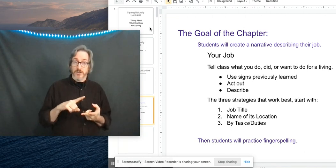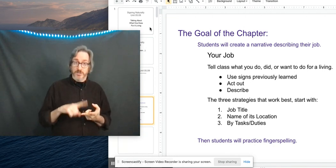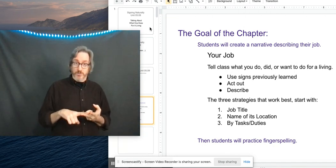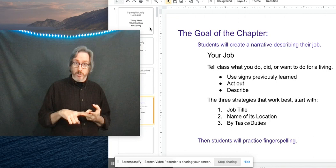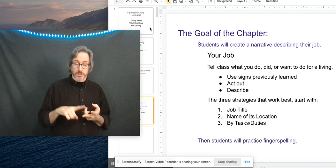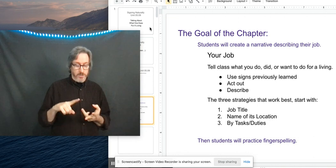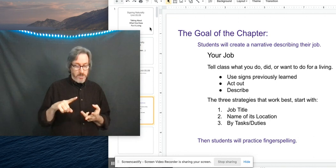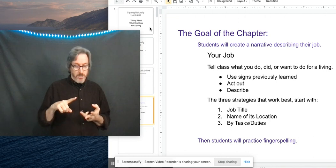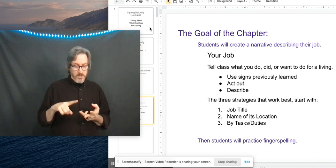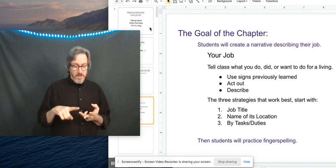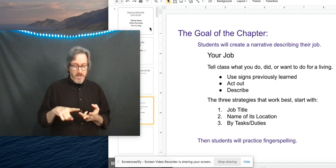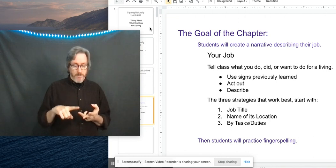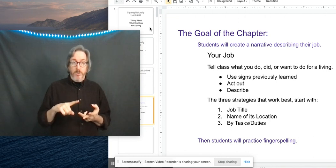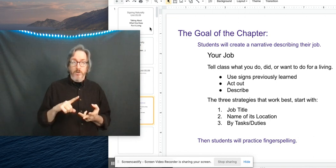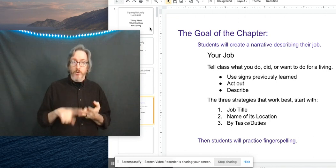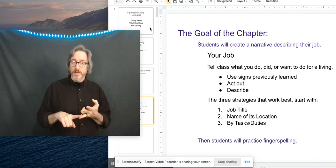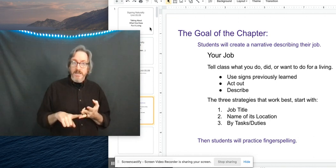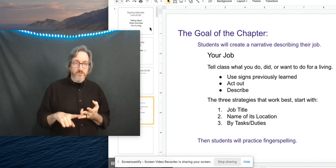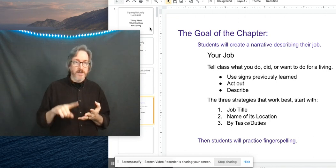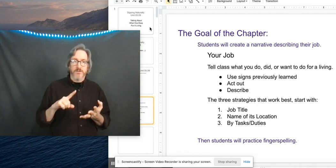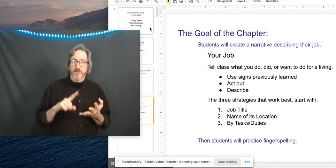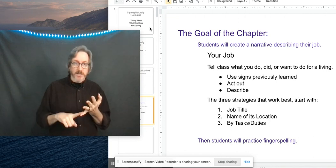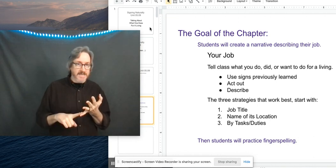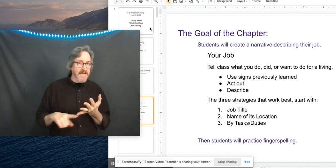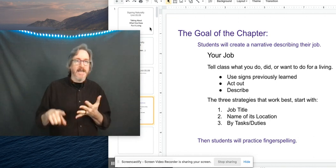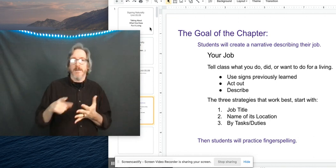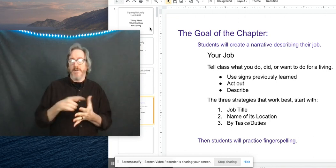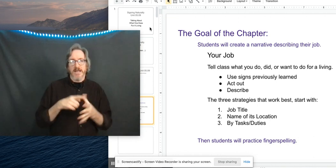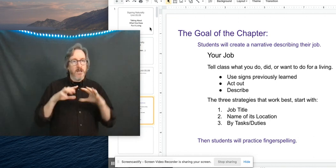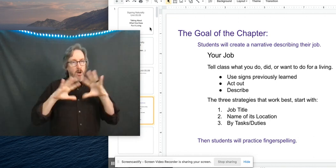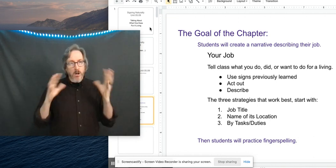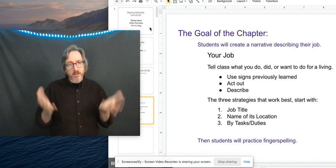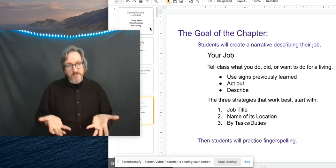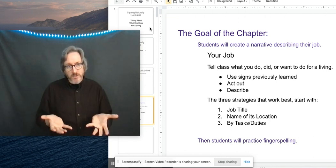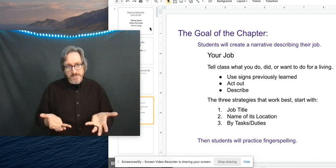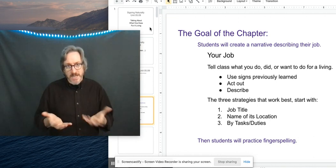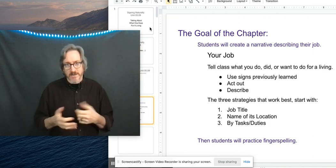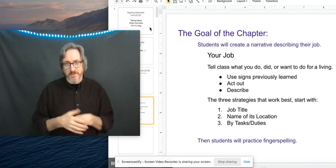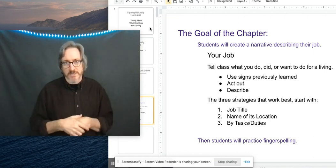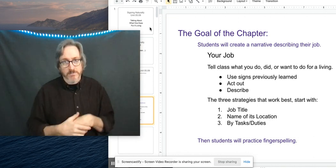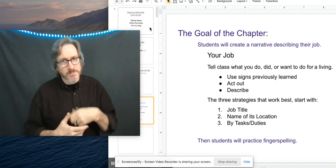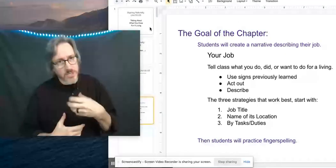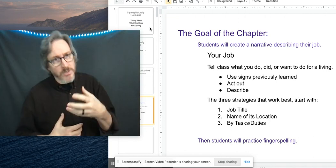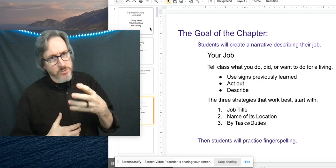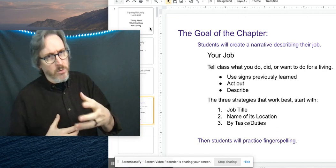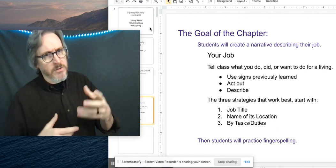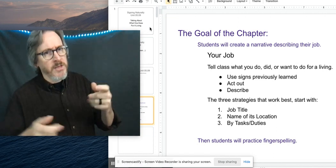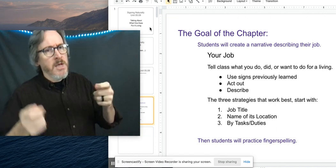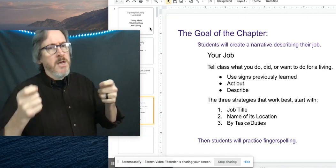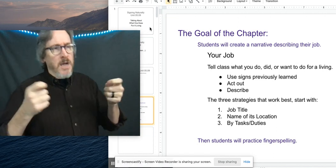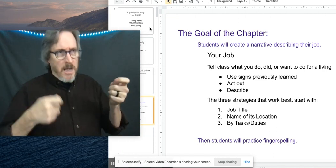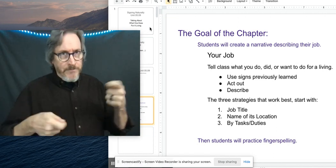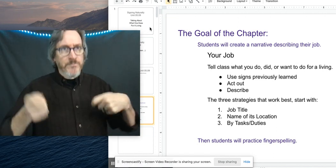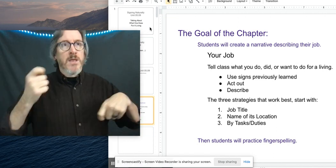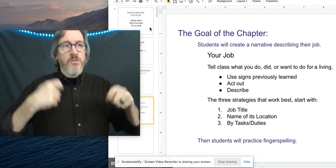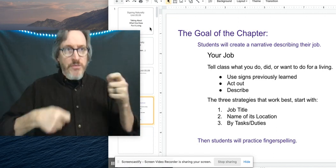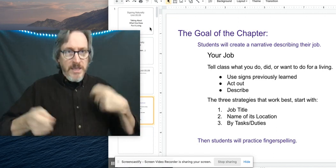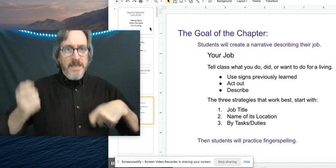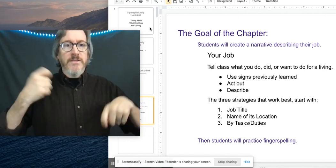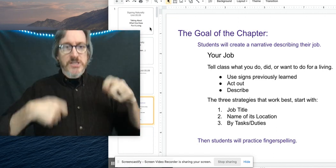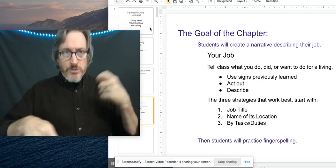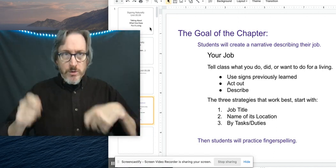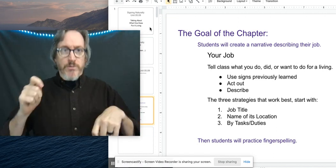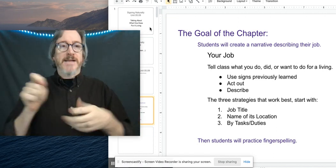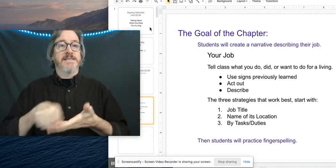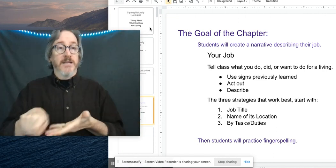student? Do you work? Who do you live with? Are you dating anybody? All of those kind of things. So it's worth